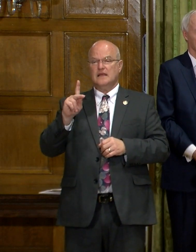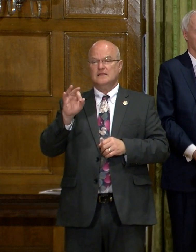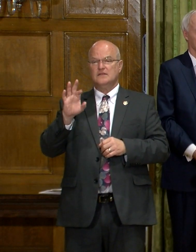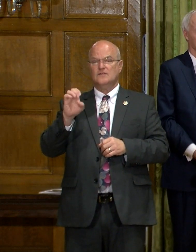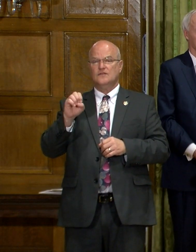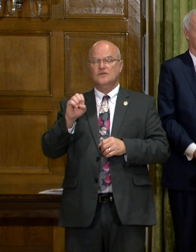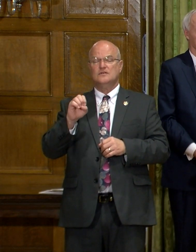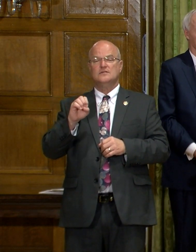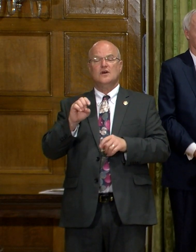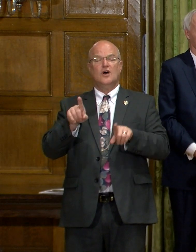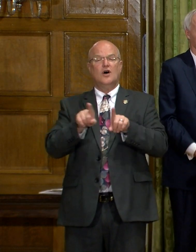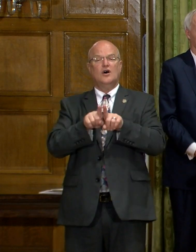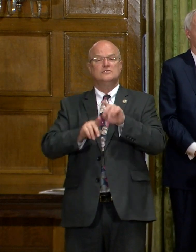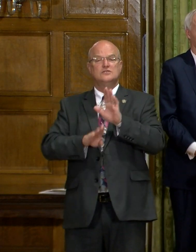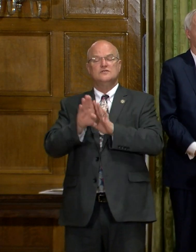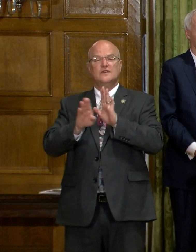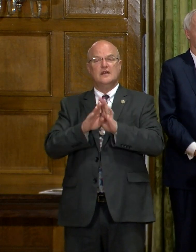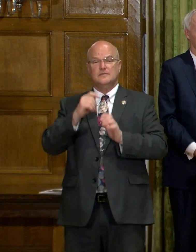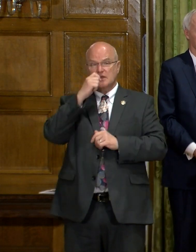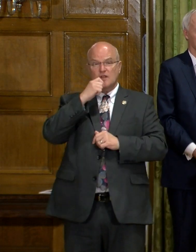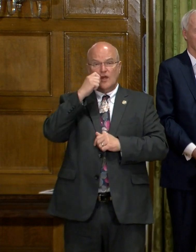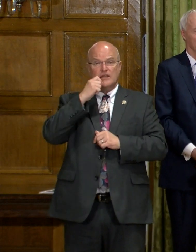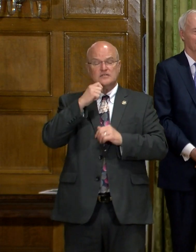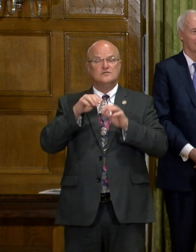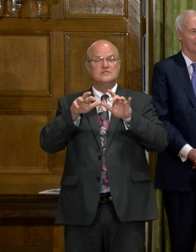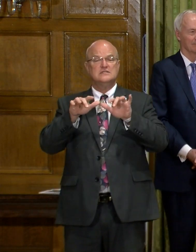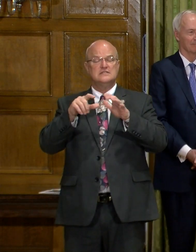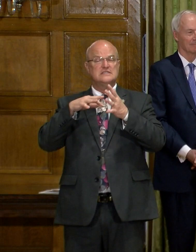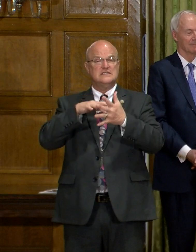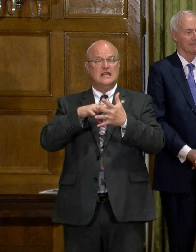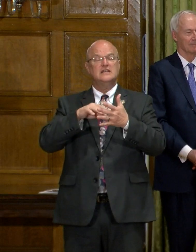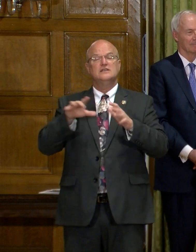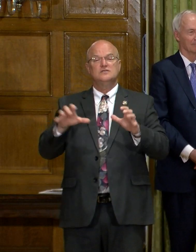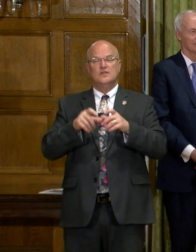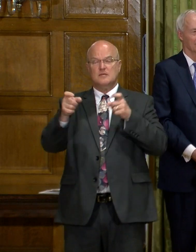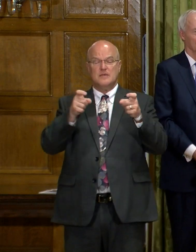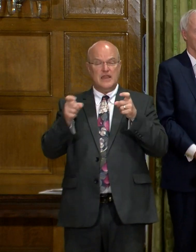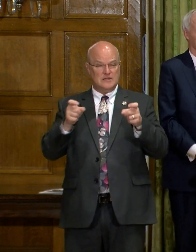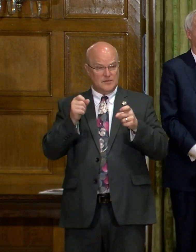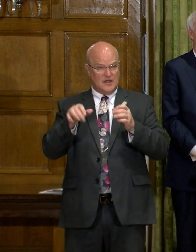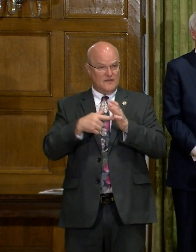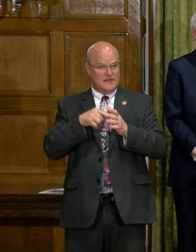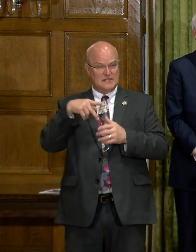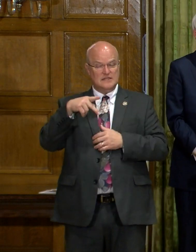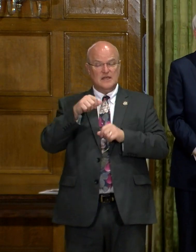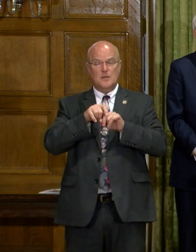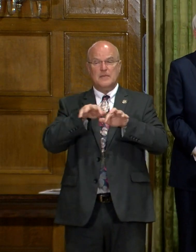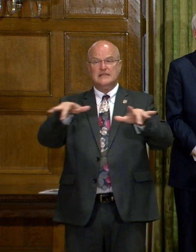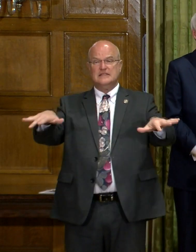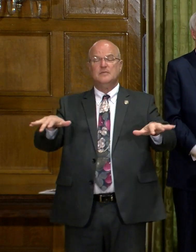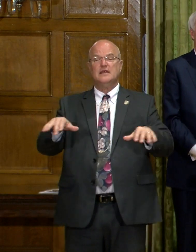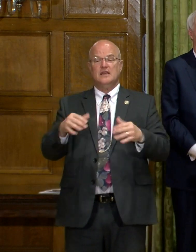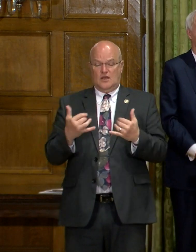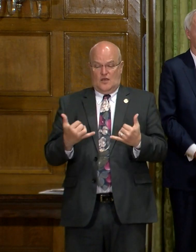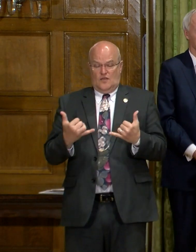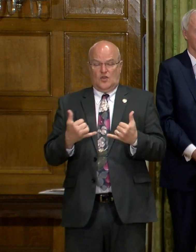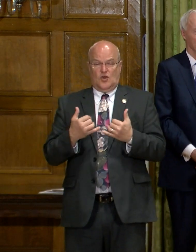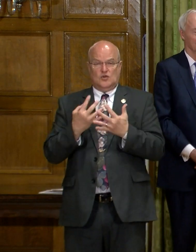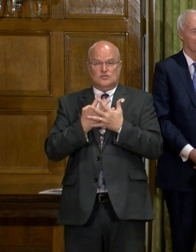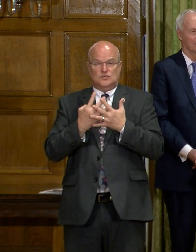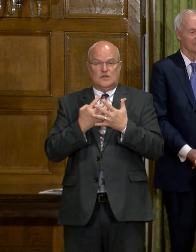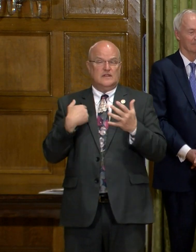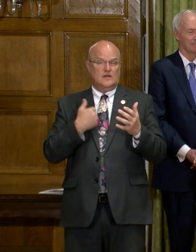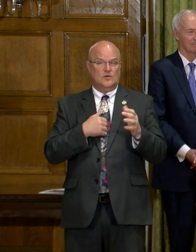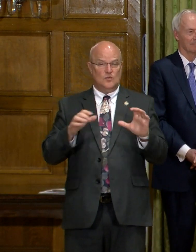developing serologic studies to assist in the management of this pandemic. The current screening that